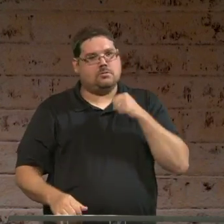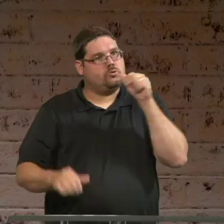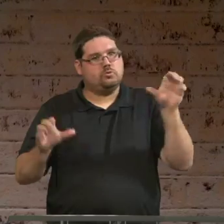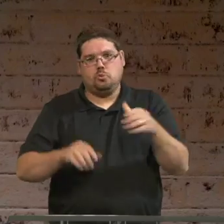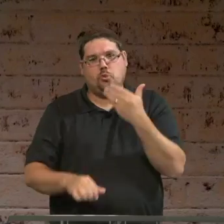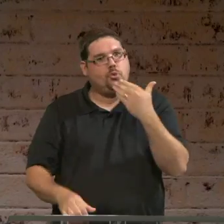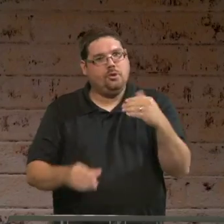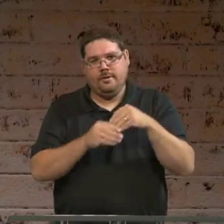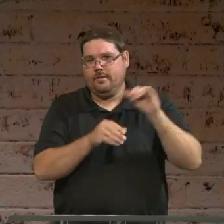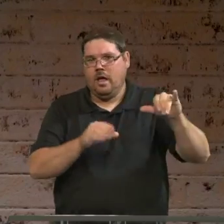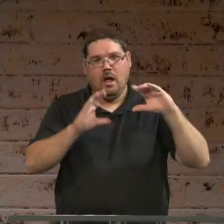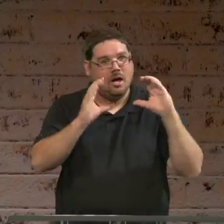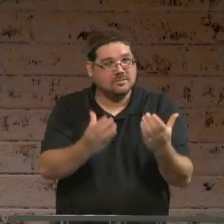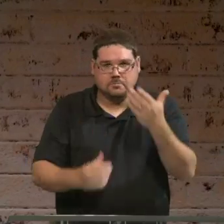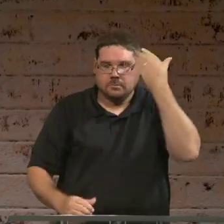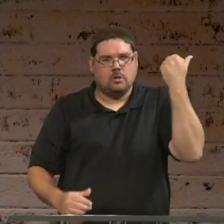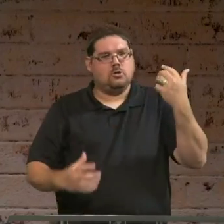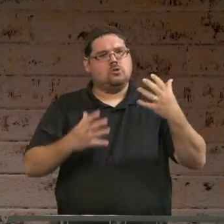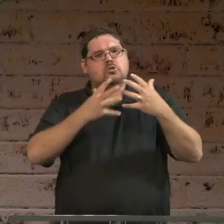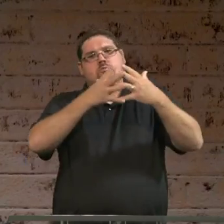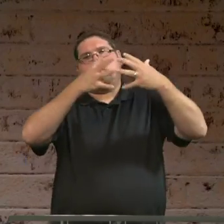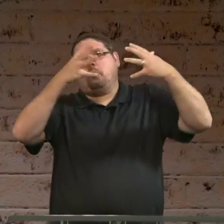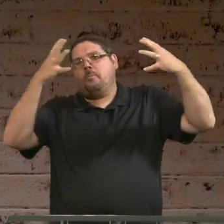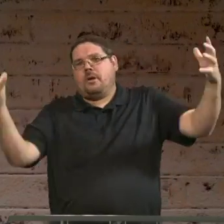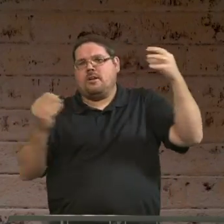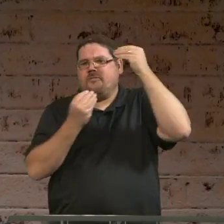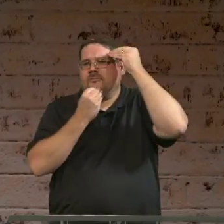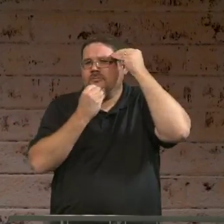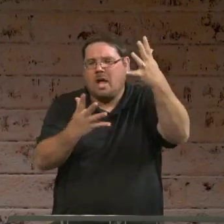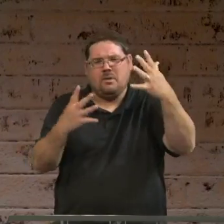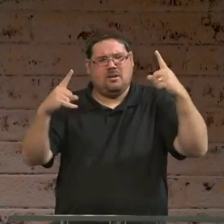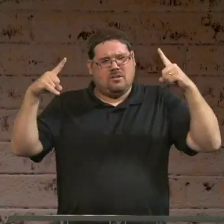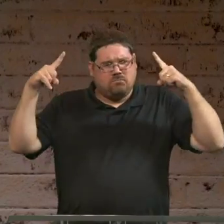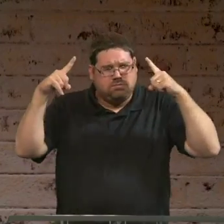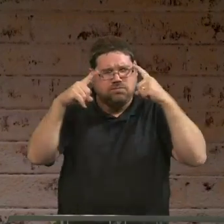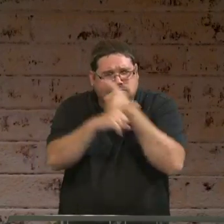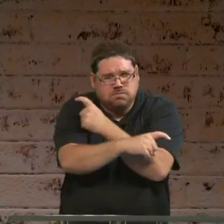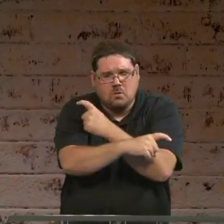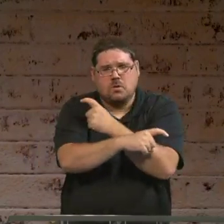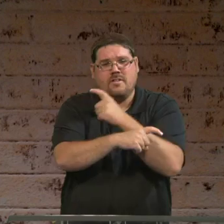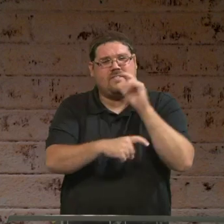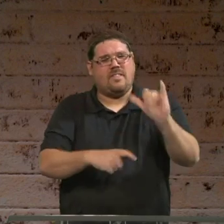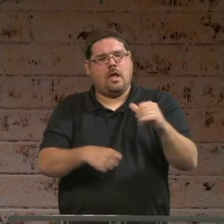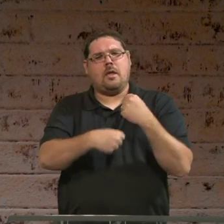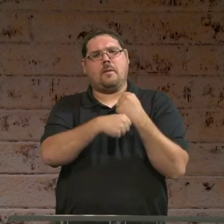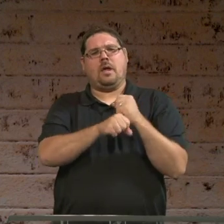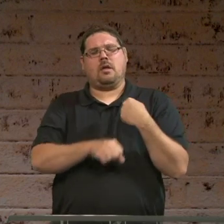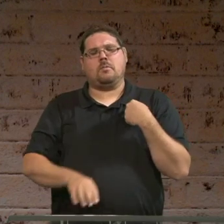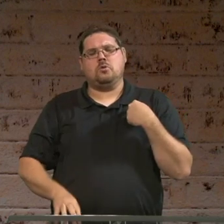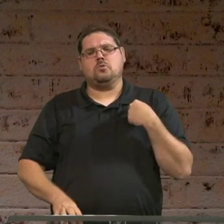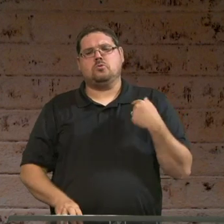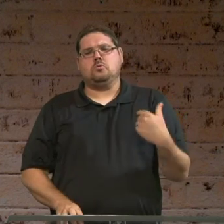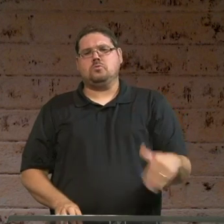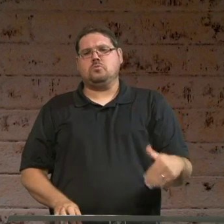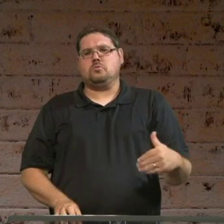remember when I was in high school, I took a biology class, but I didn't do very well because there was so much information that I had to